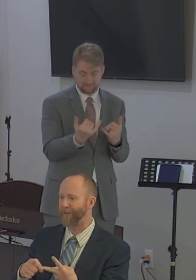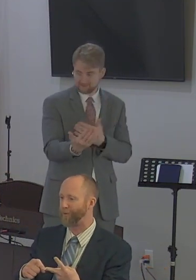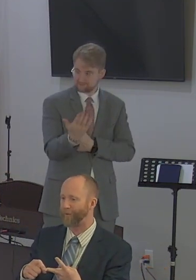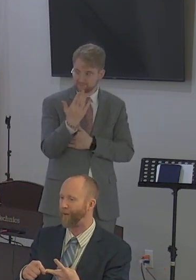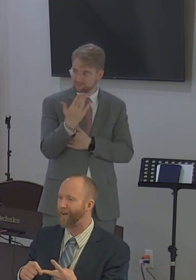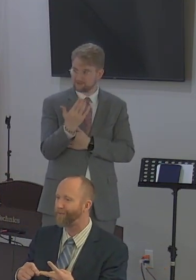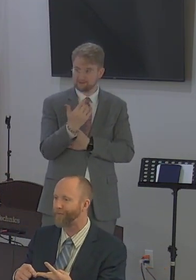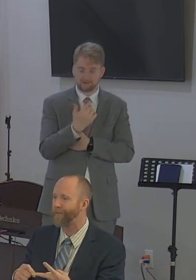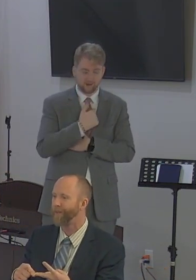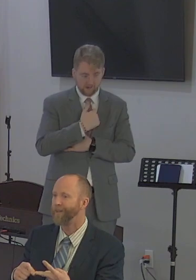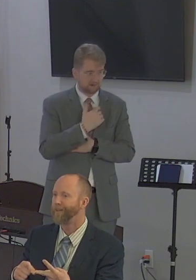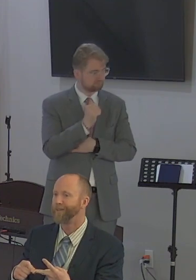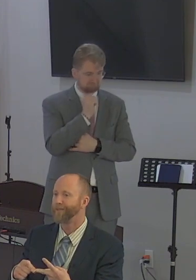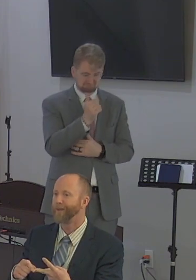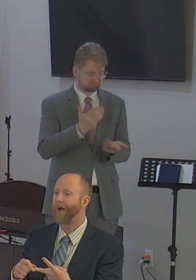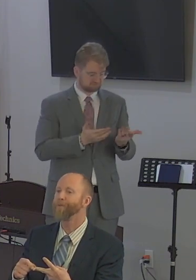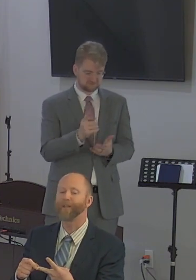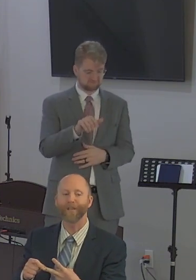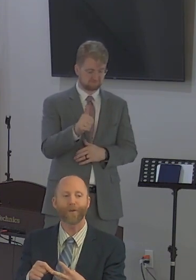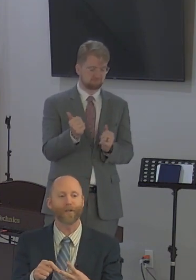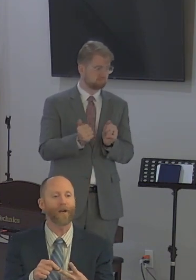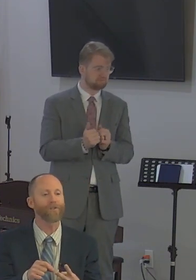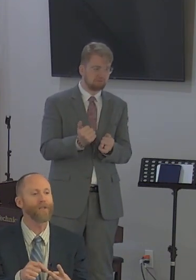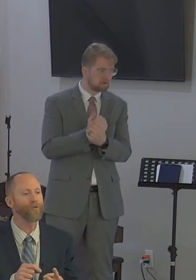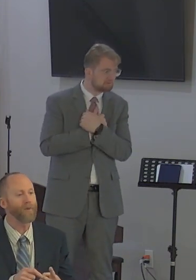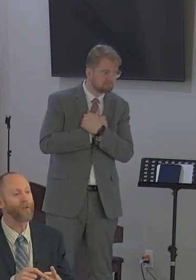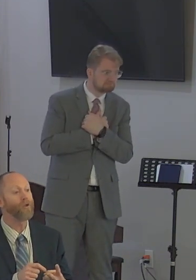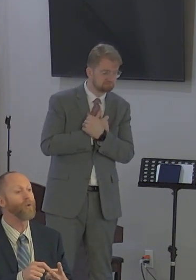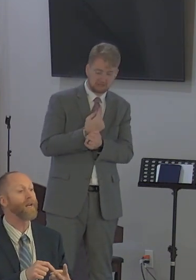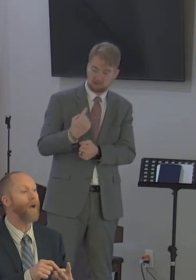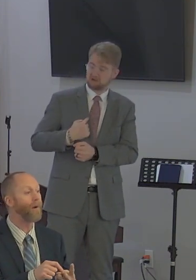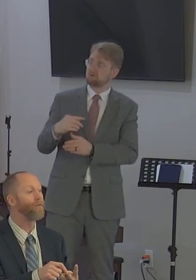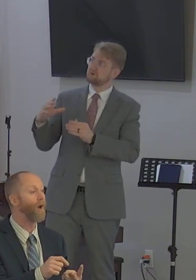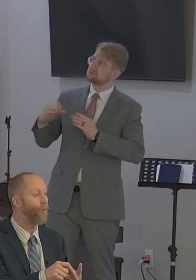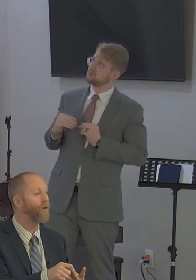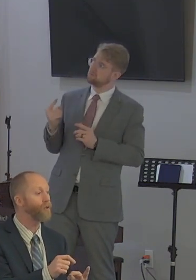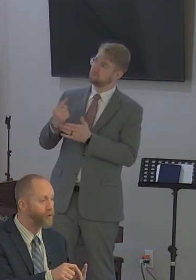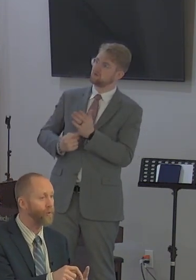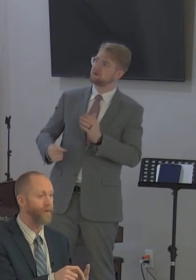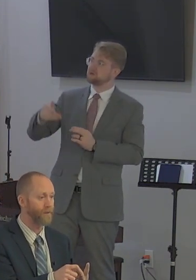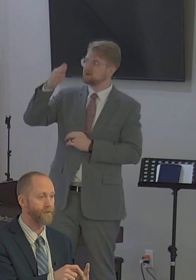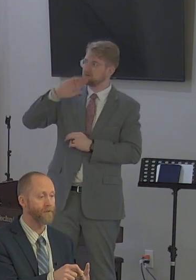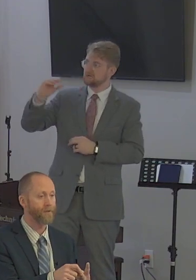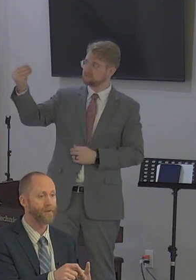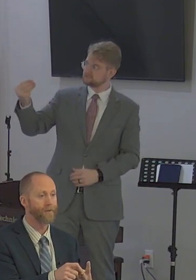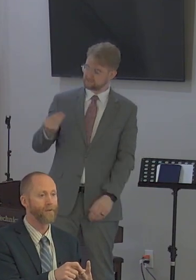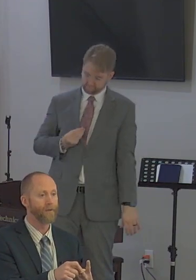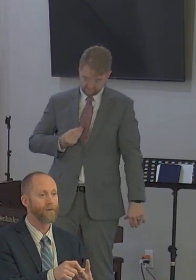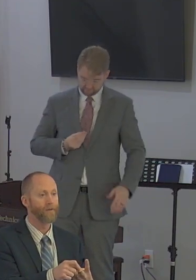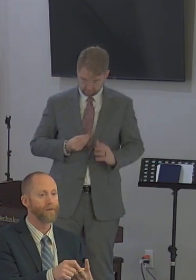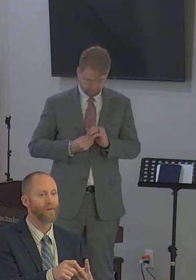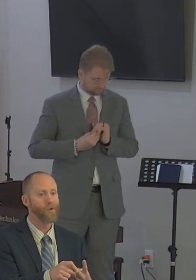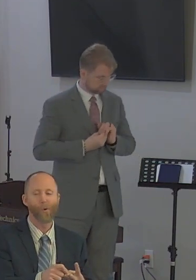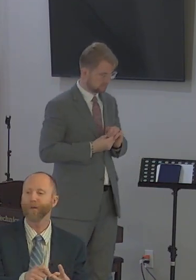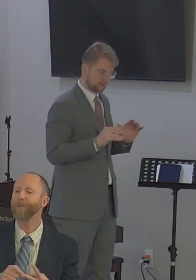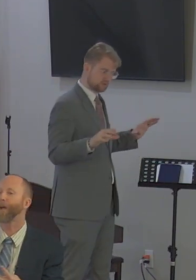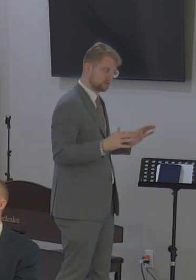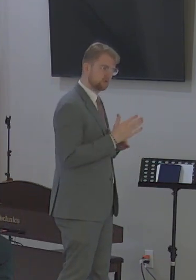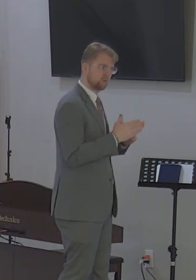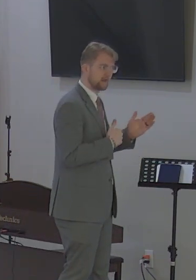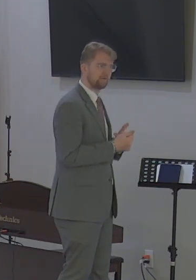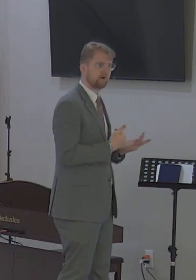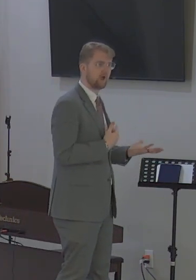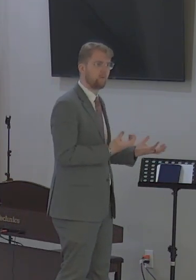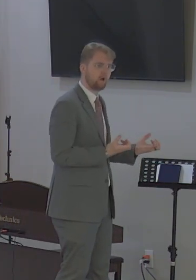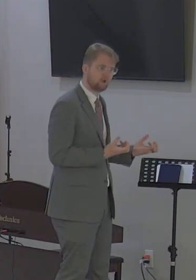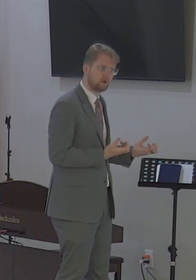one another with love. I'm going to take what God's given me and do it however I want to do it. What's God going to